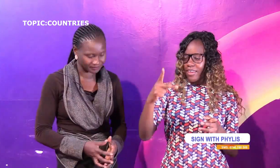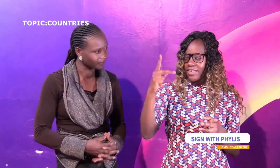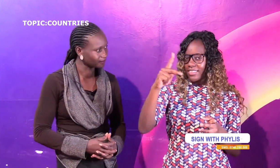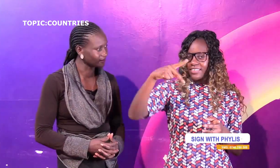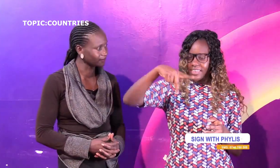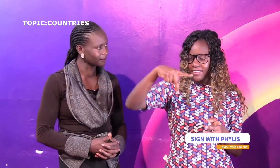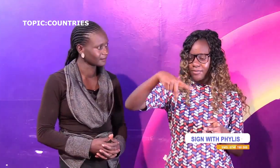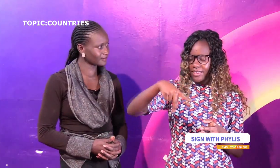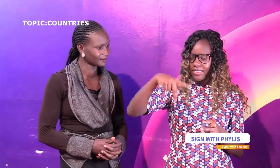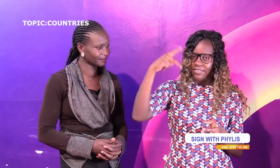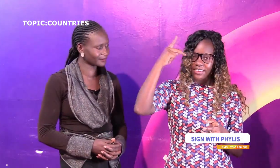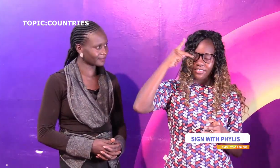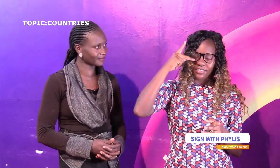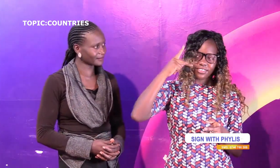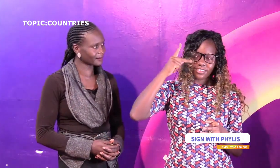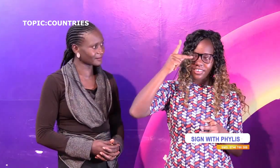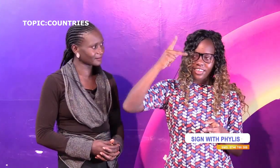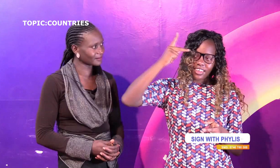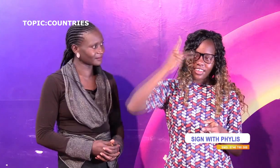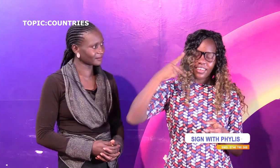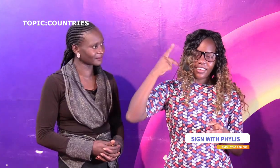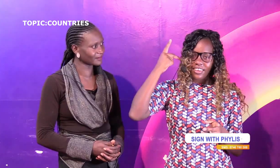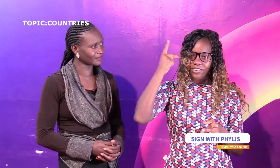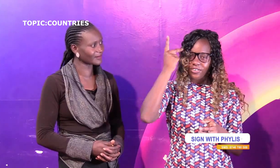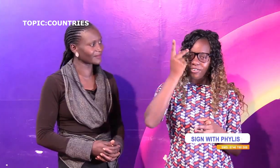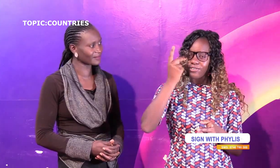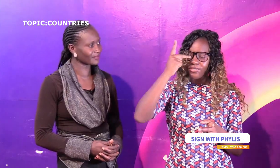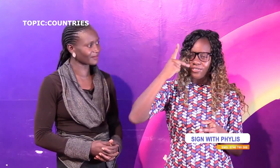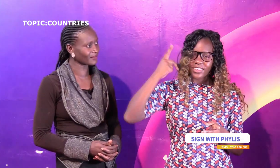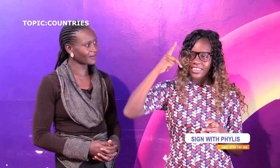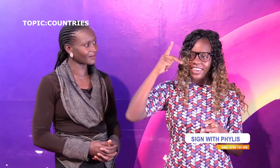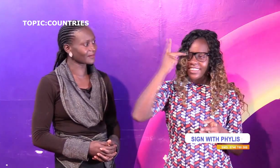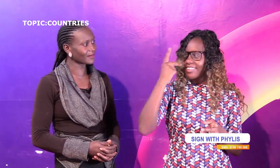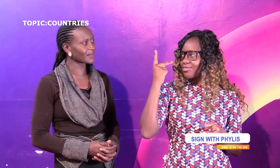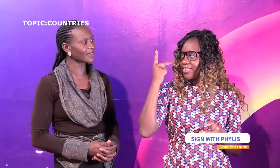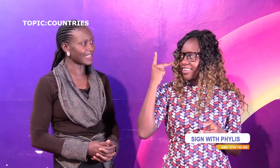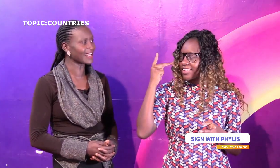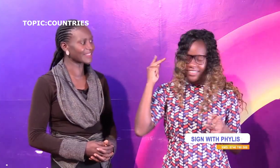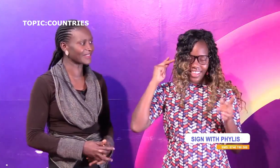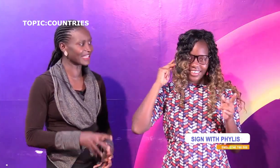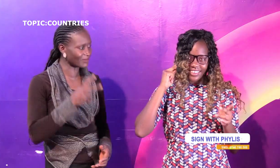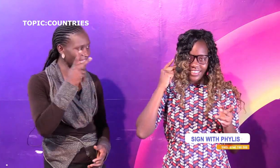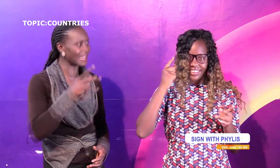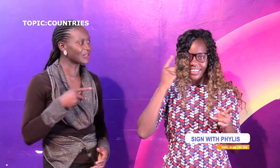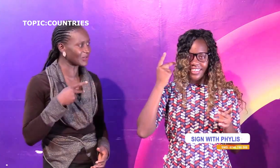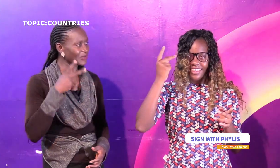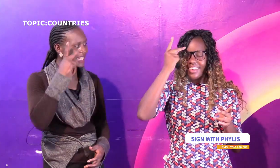this letter P inverted, you also do it like this way. Yes. That this draw with letter